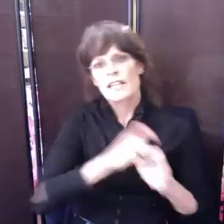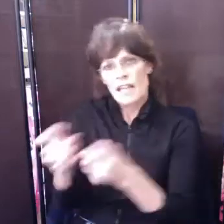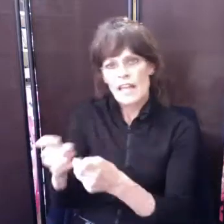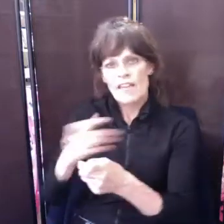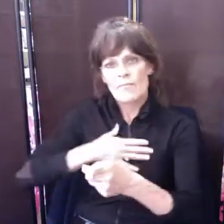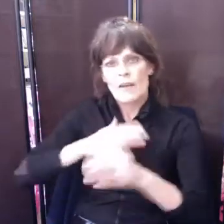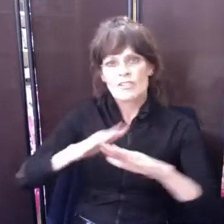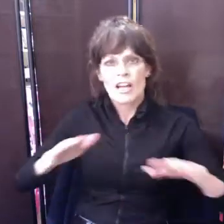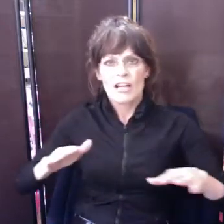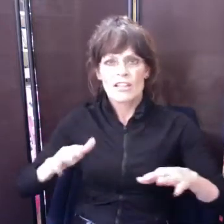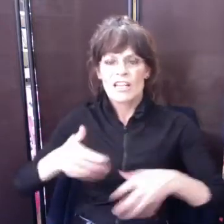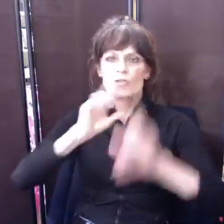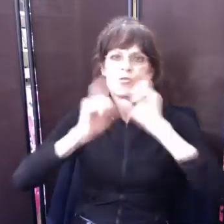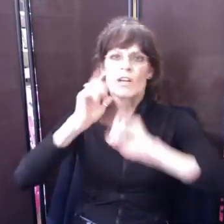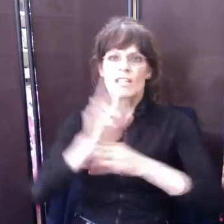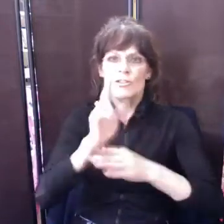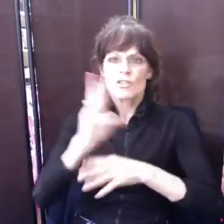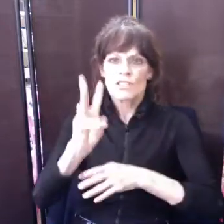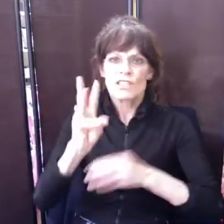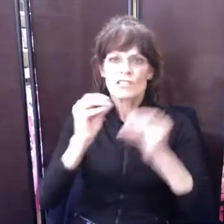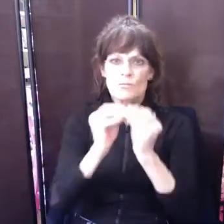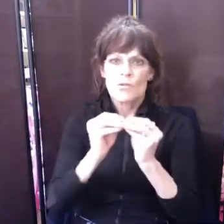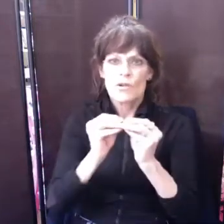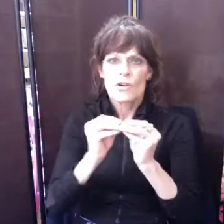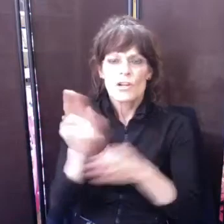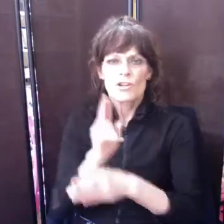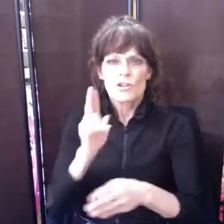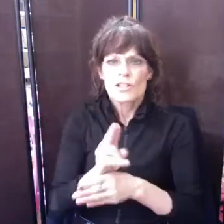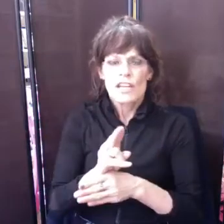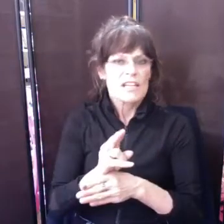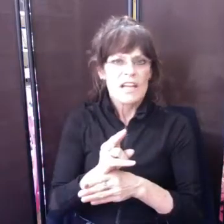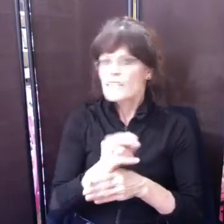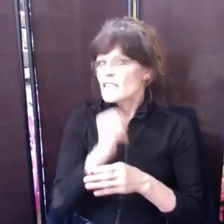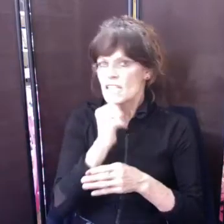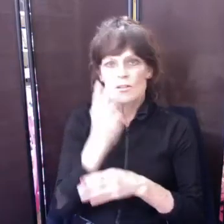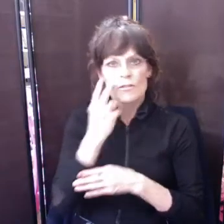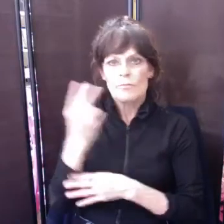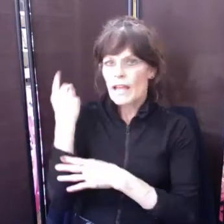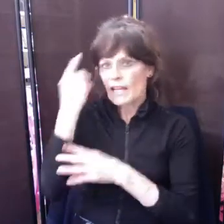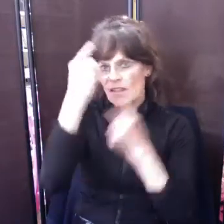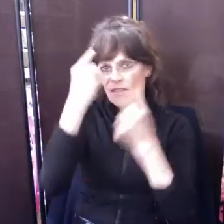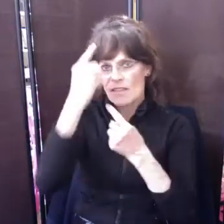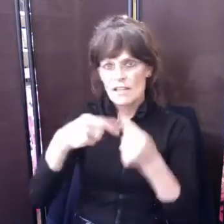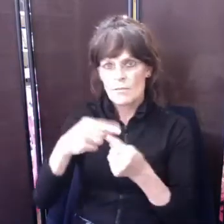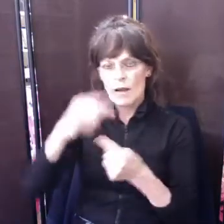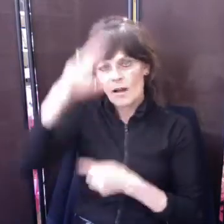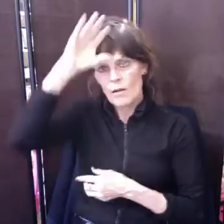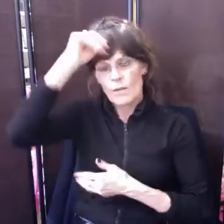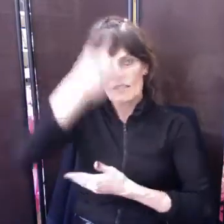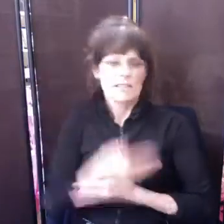and used for 6 more years, and I could never bear to think about it. And, you know, my drinking and using just got worse and